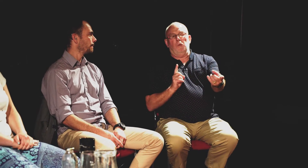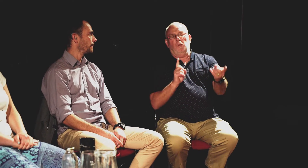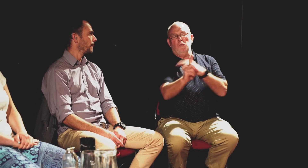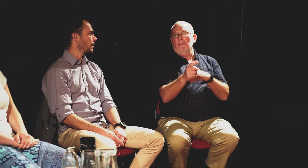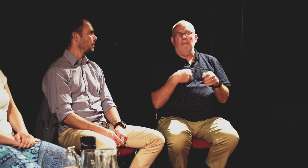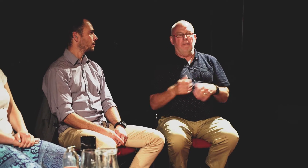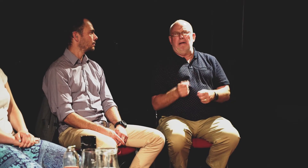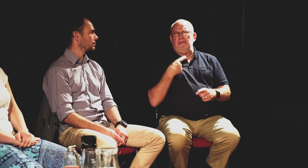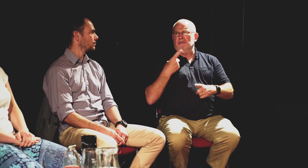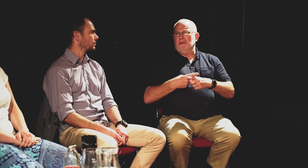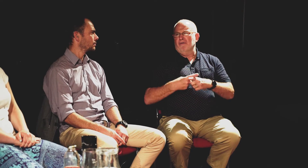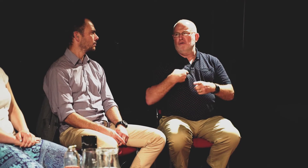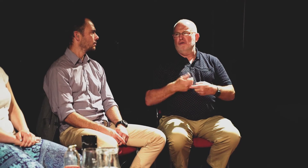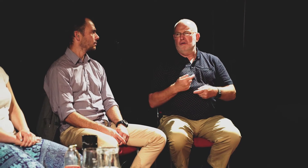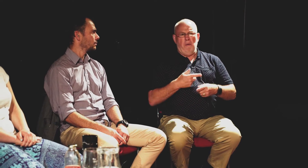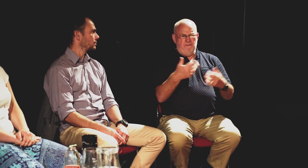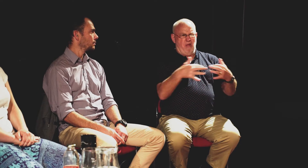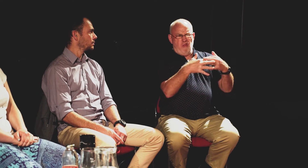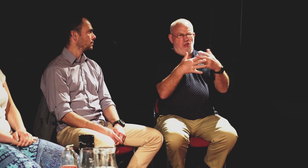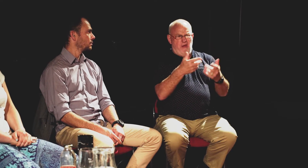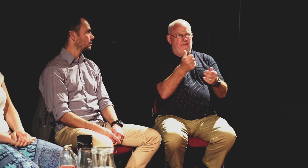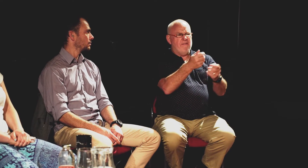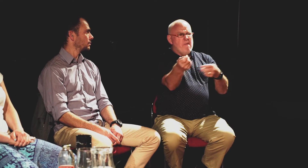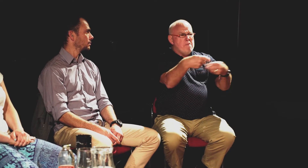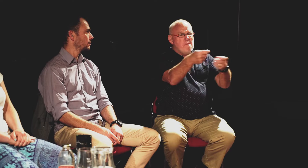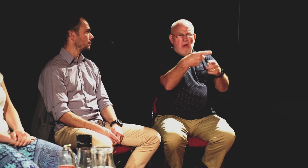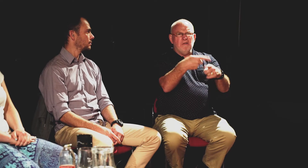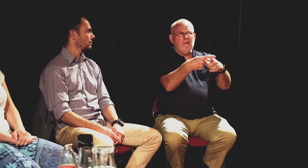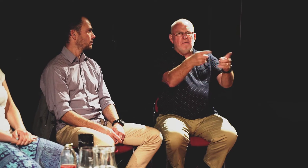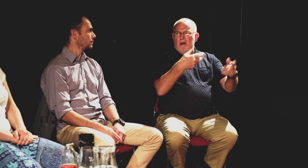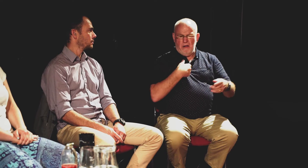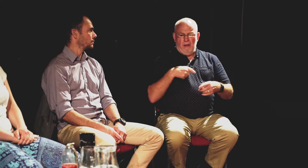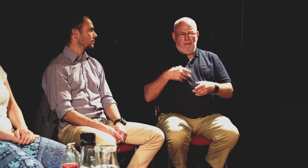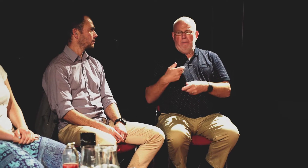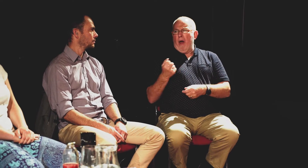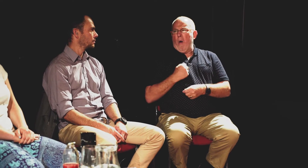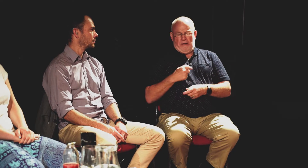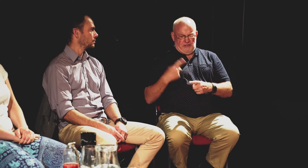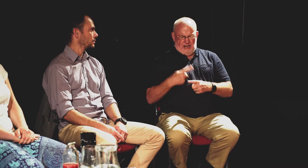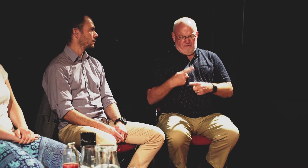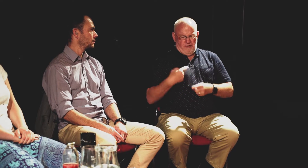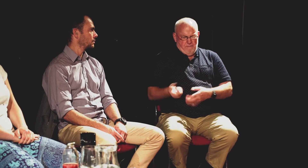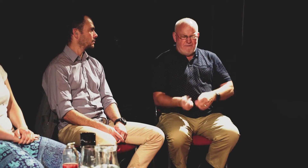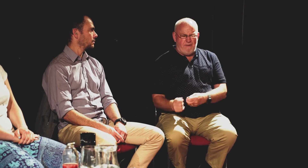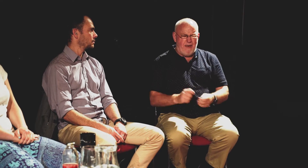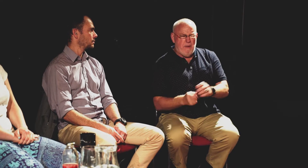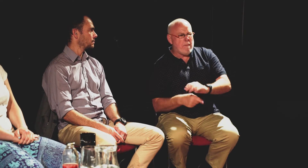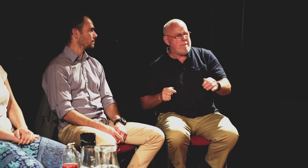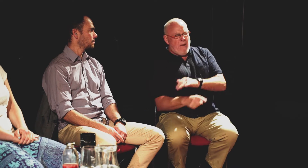was about to finish, and just towards the end. And I thought, right, they weren't passing to me, they were being very selfish. So I thought, right, I shall be selfish